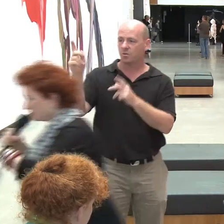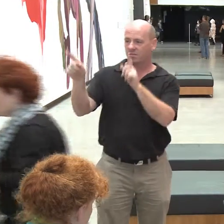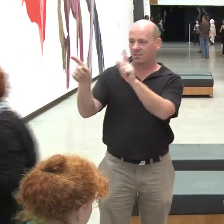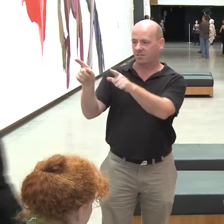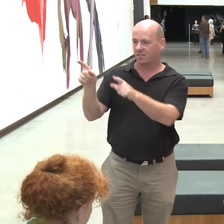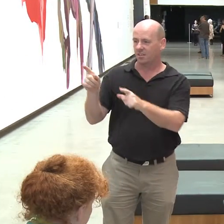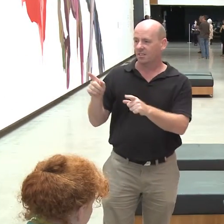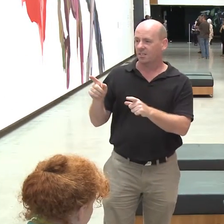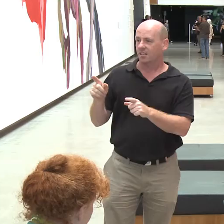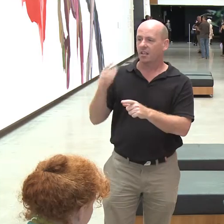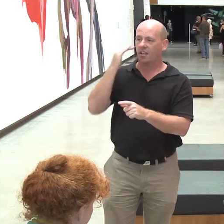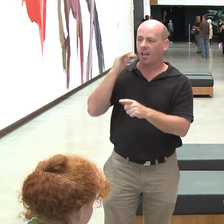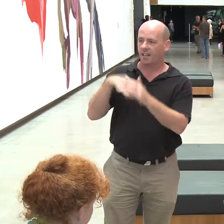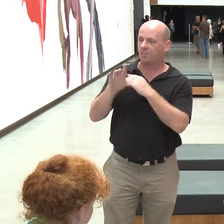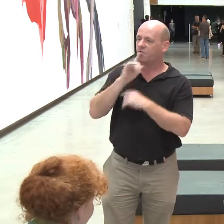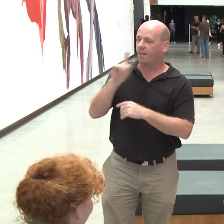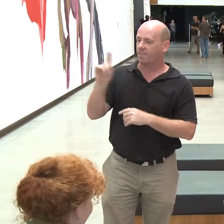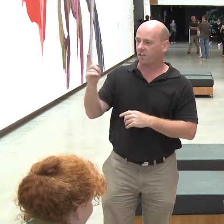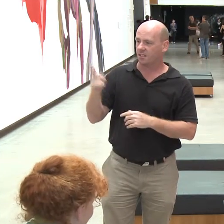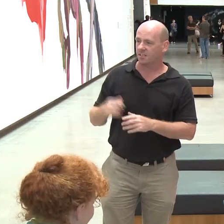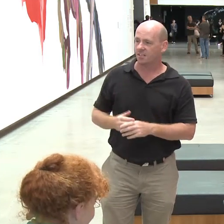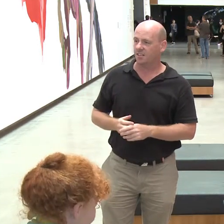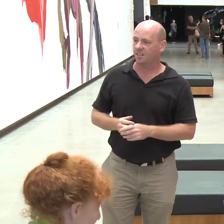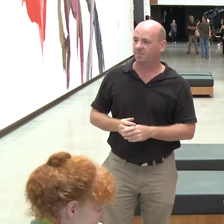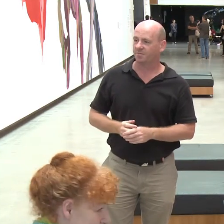I'll go to the lady in red first.